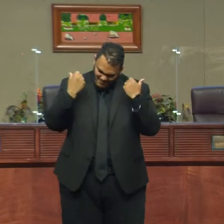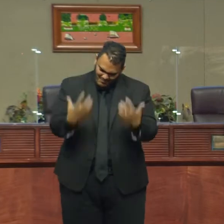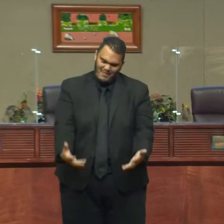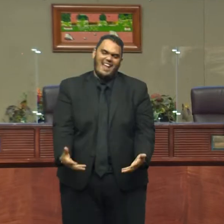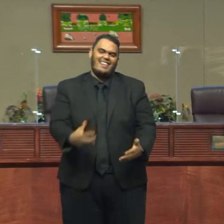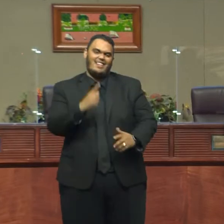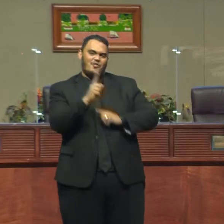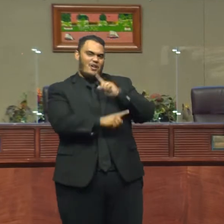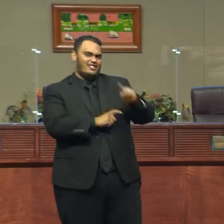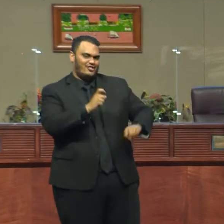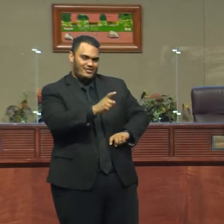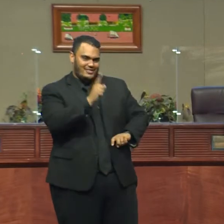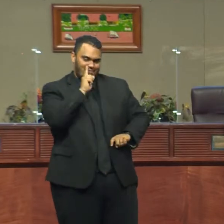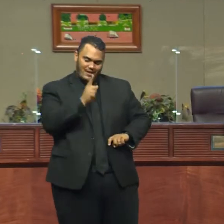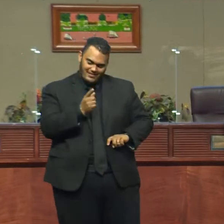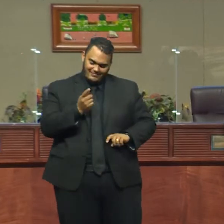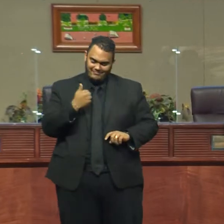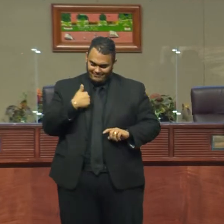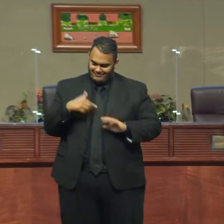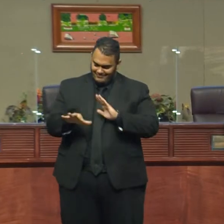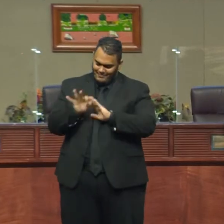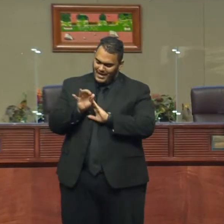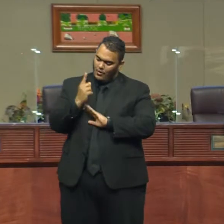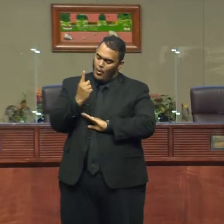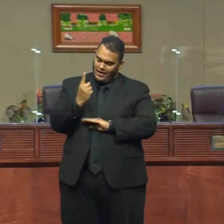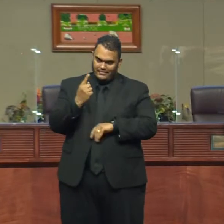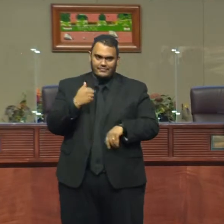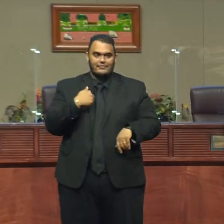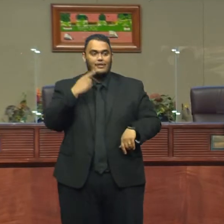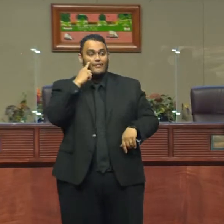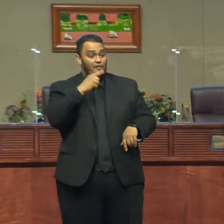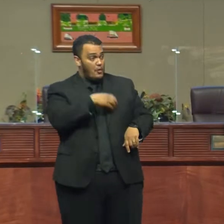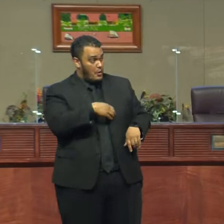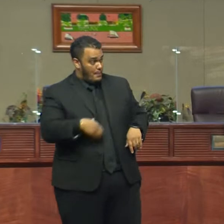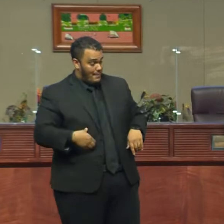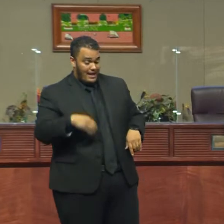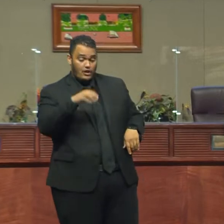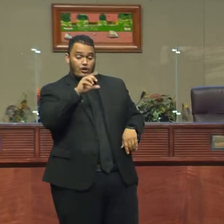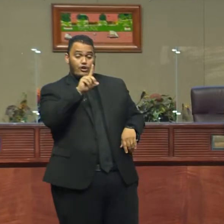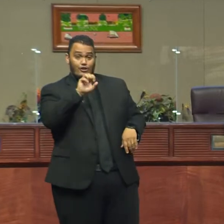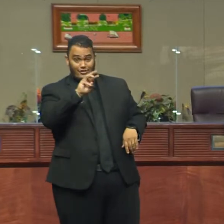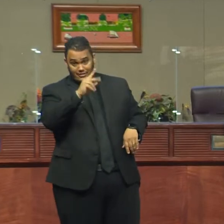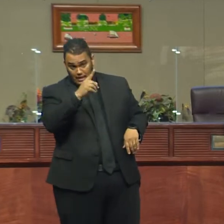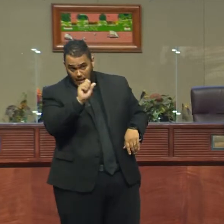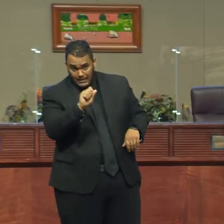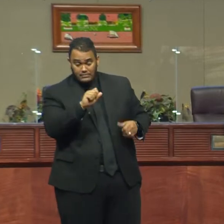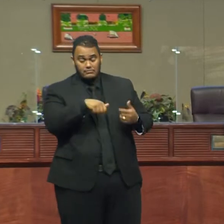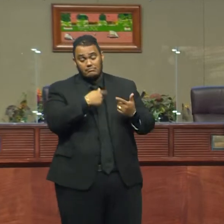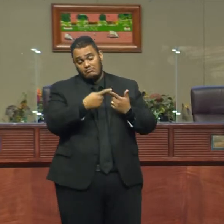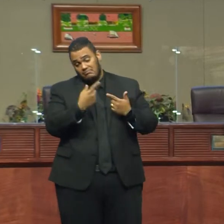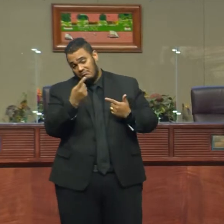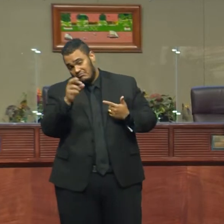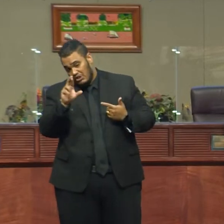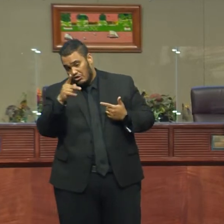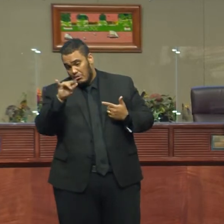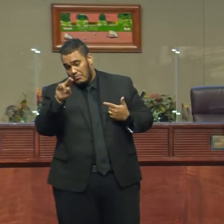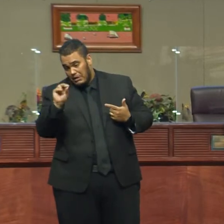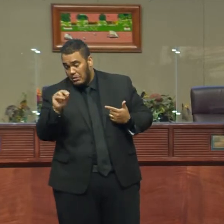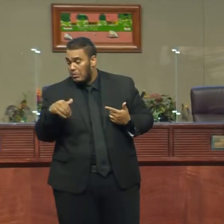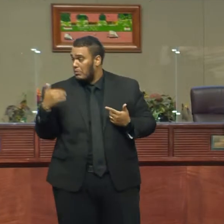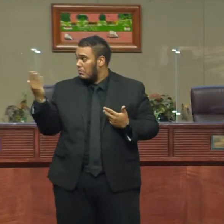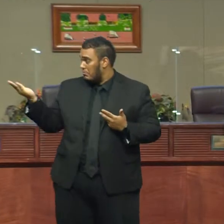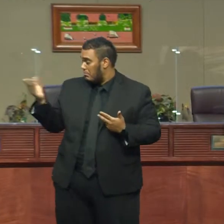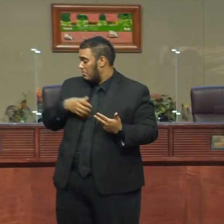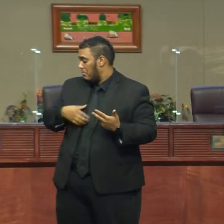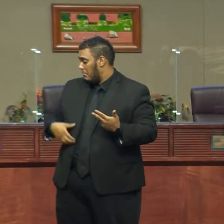okay? This is for Mayor Demings or Dr. Pino or Mayor Dyer.